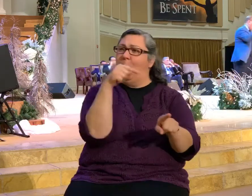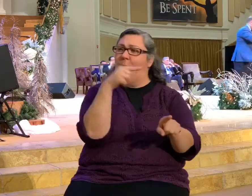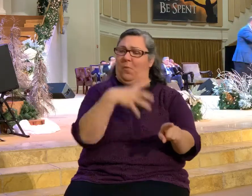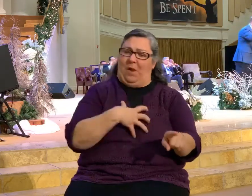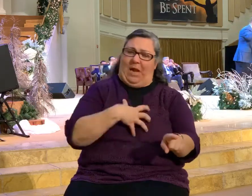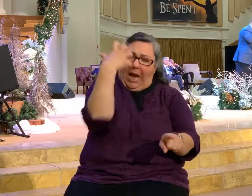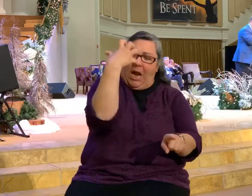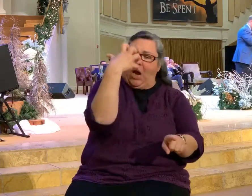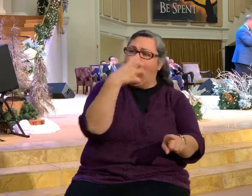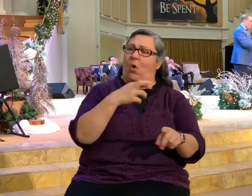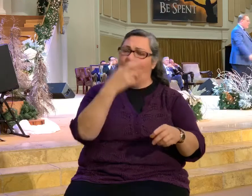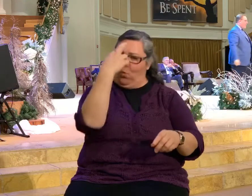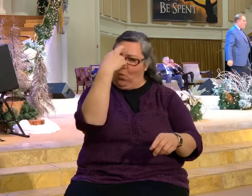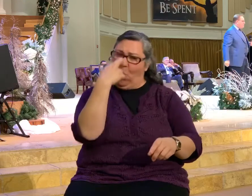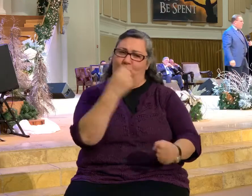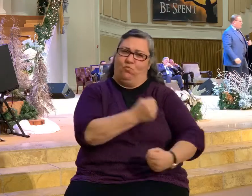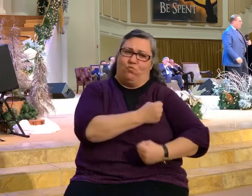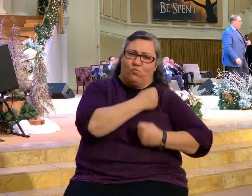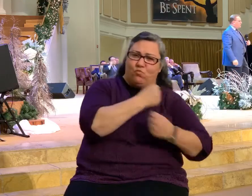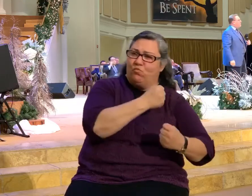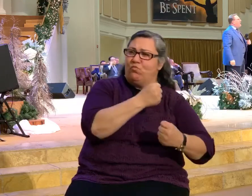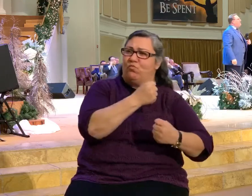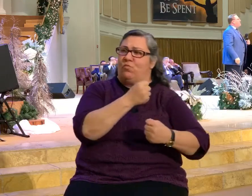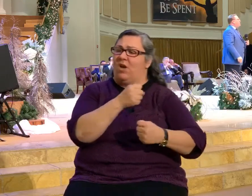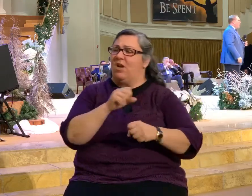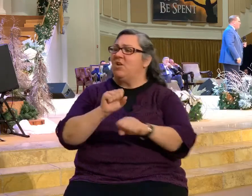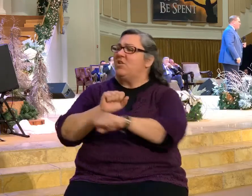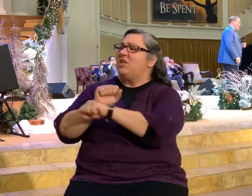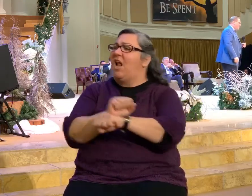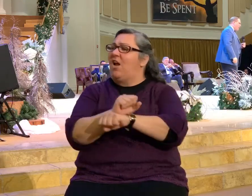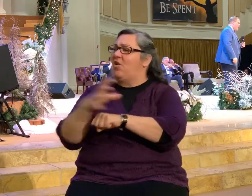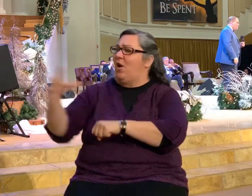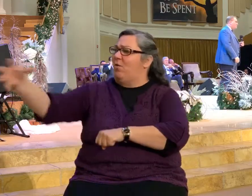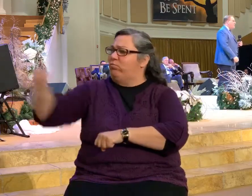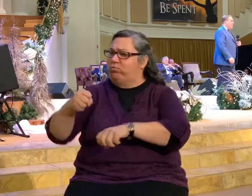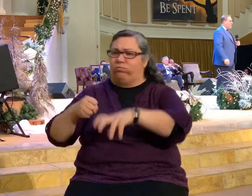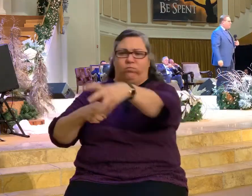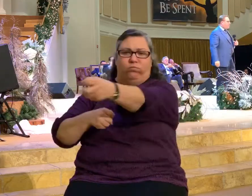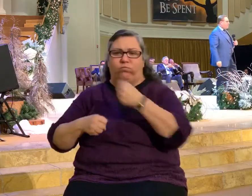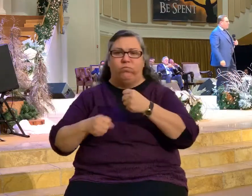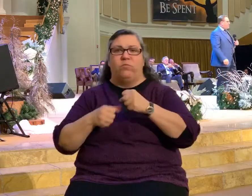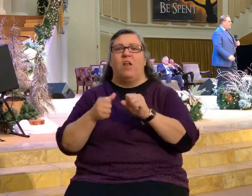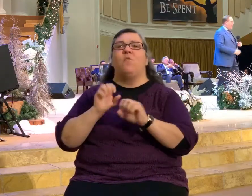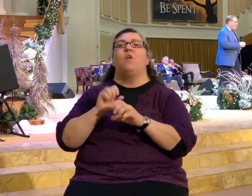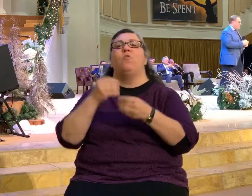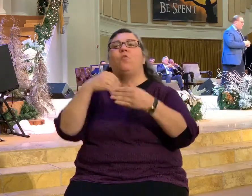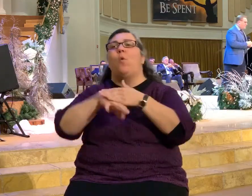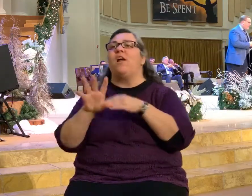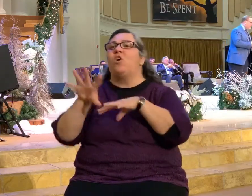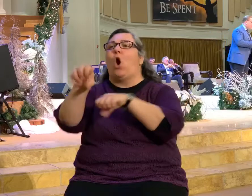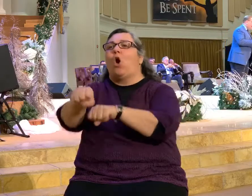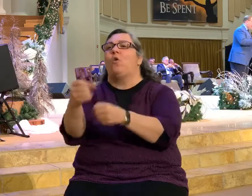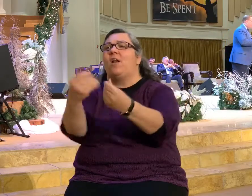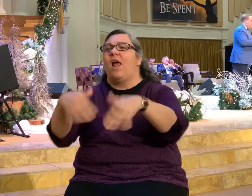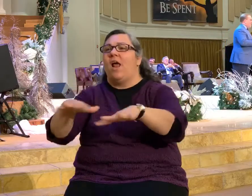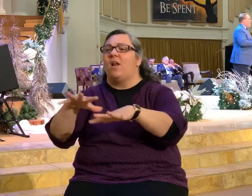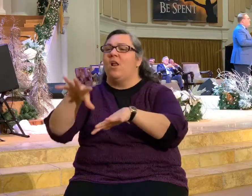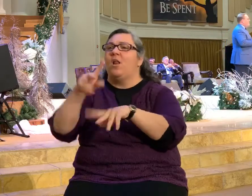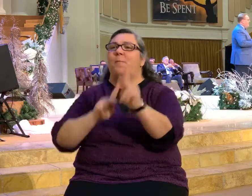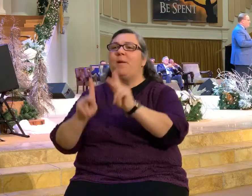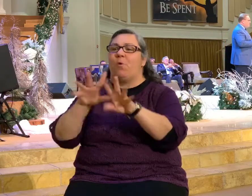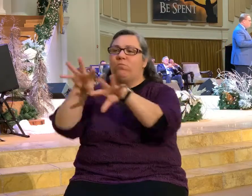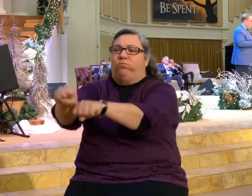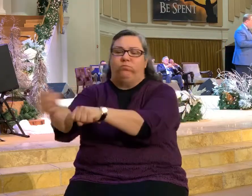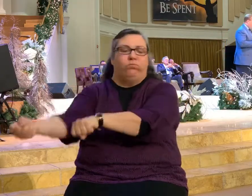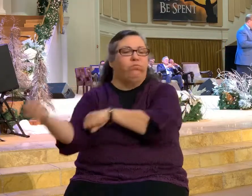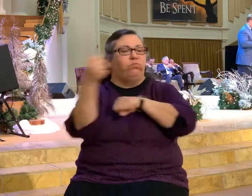anger. Rome was strength. And it brought slaves from every part that it conquered, and it brought them back to the city, and it became